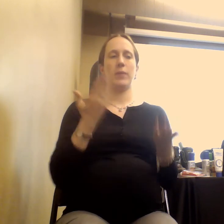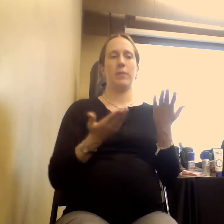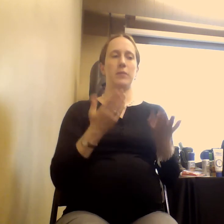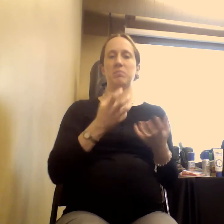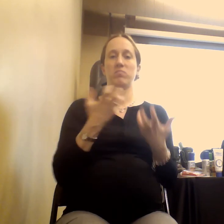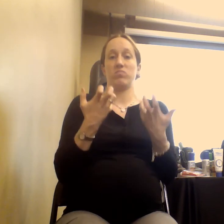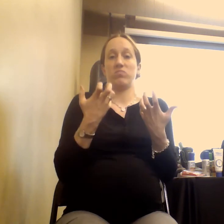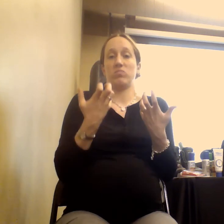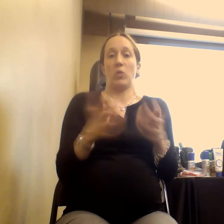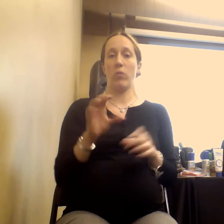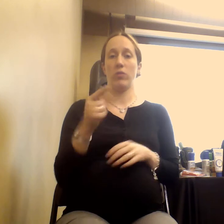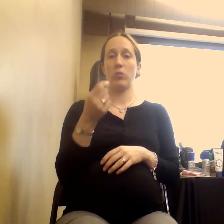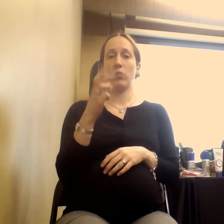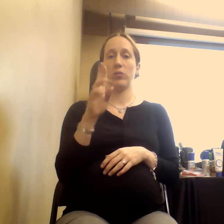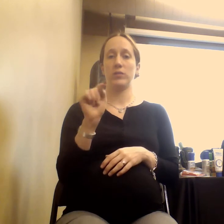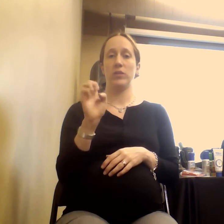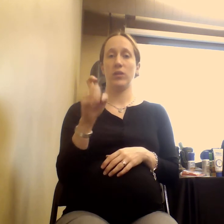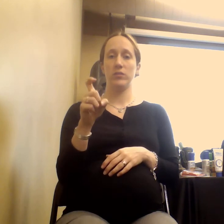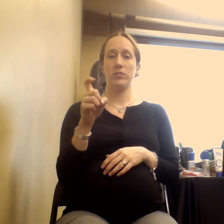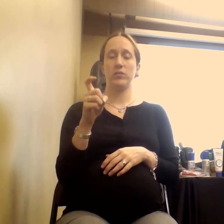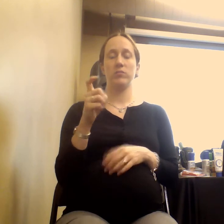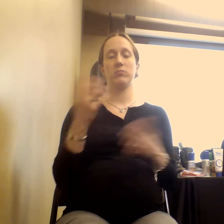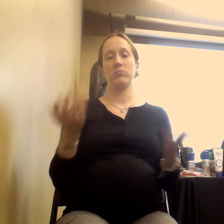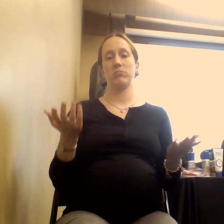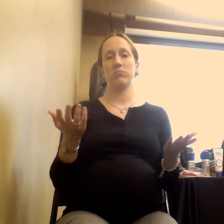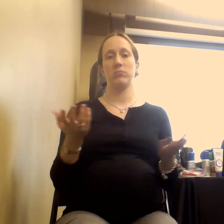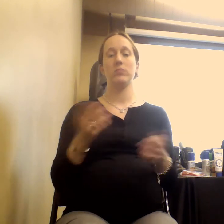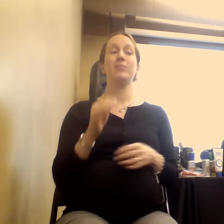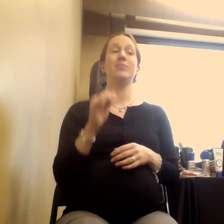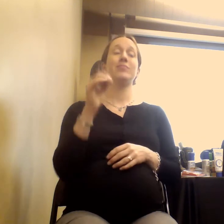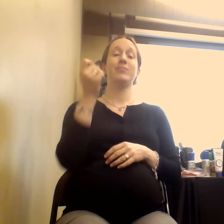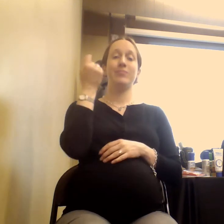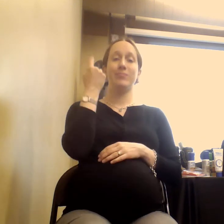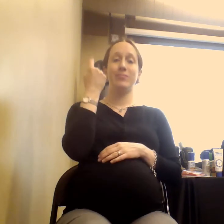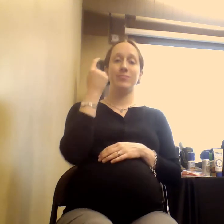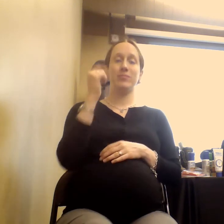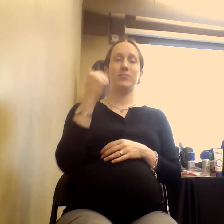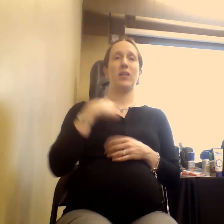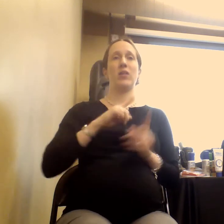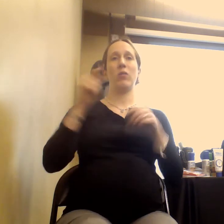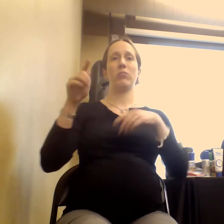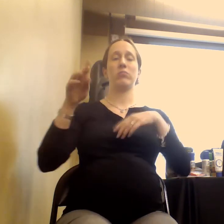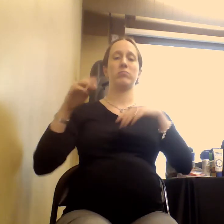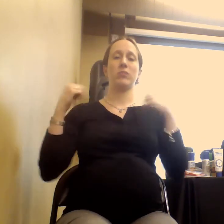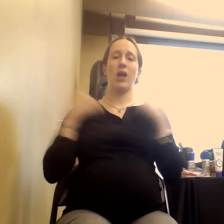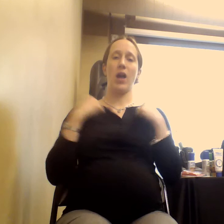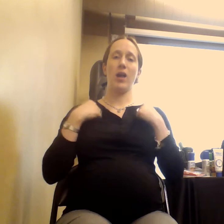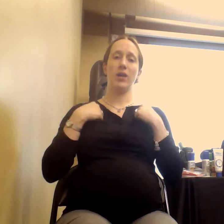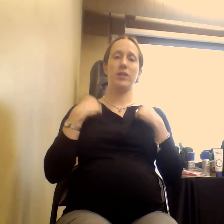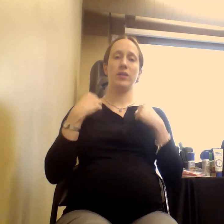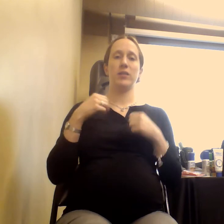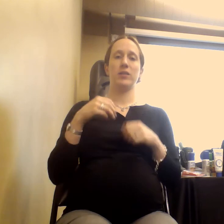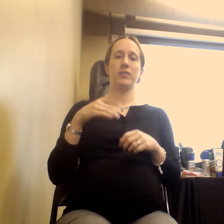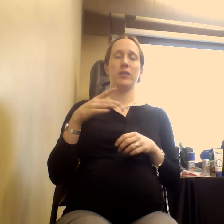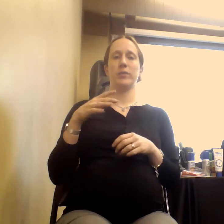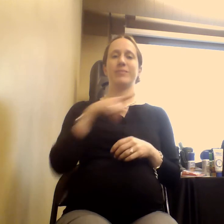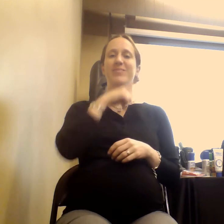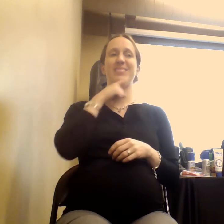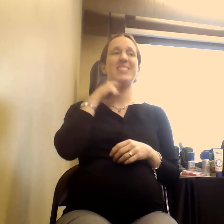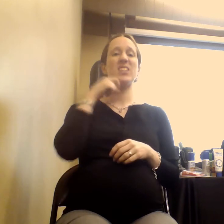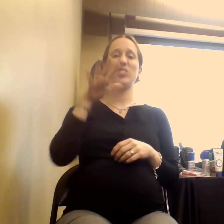However, I've also been desert hiking in Death Valley, and I've seen people get thorns go right through this